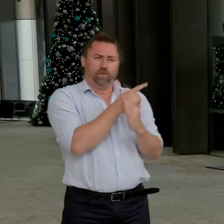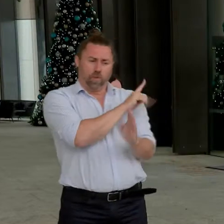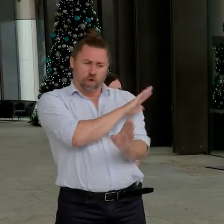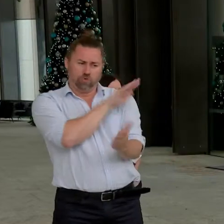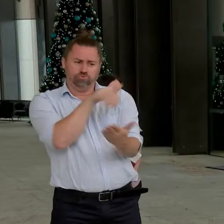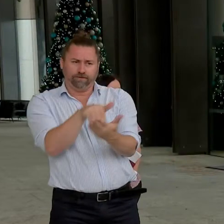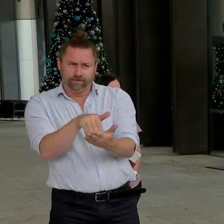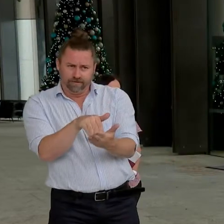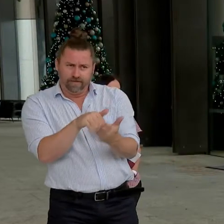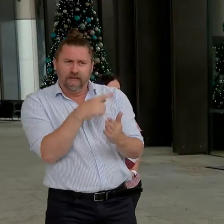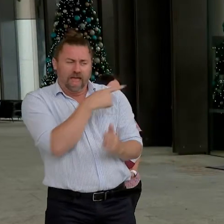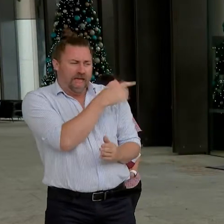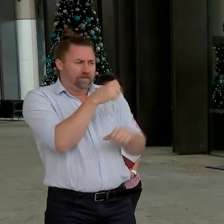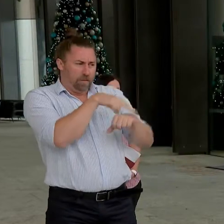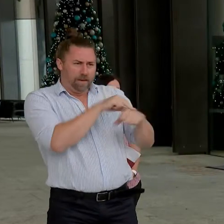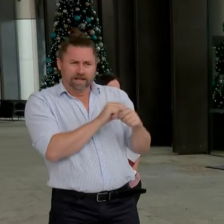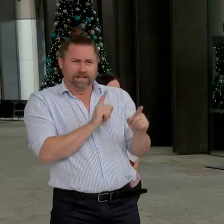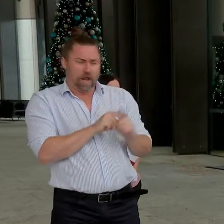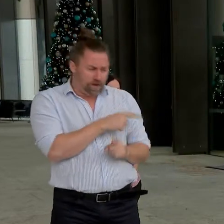Sorry?